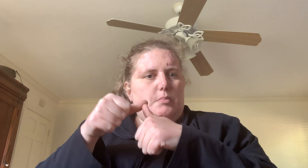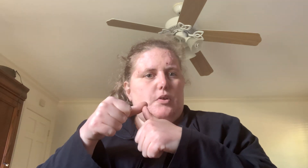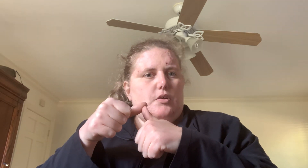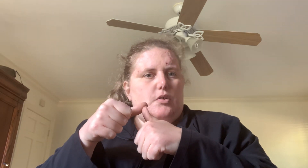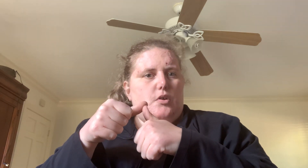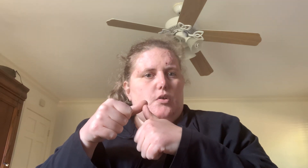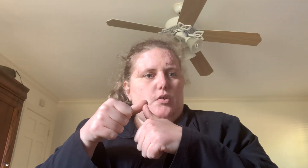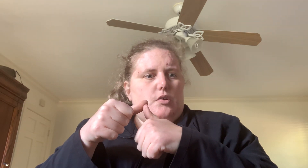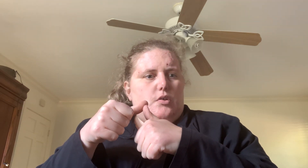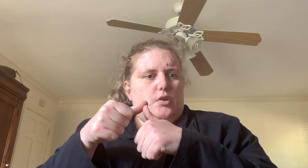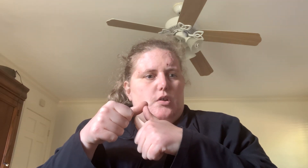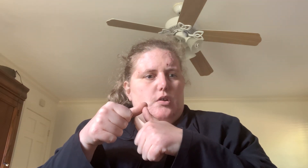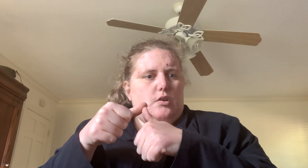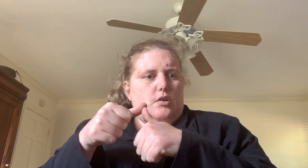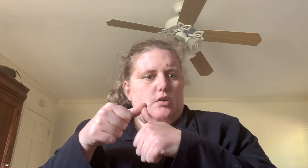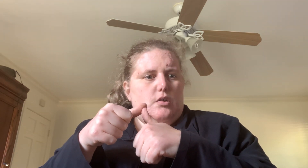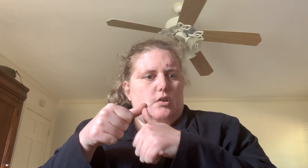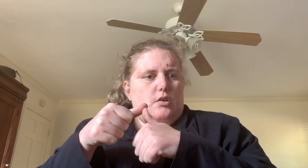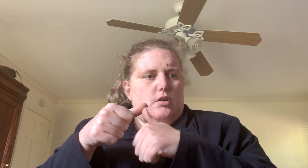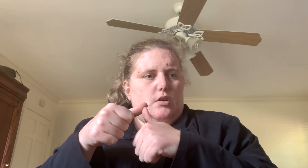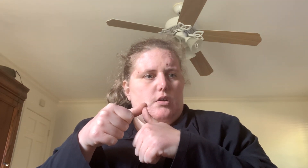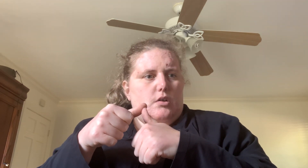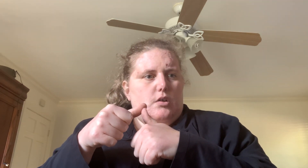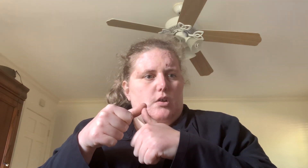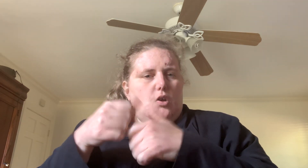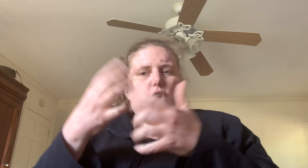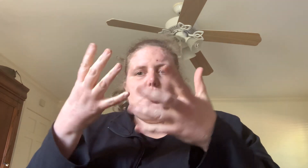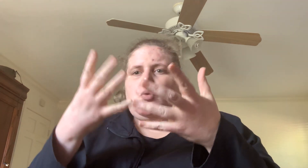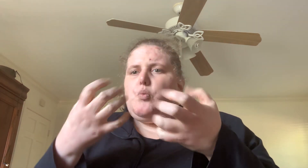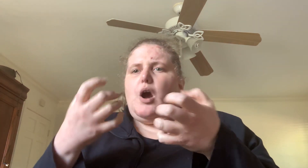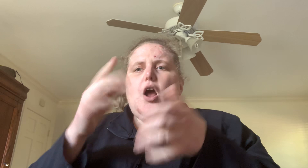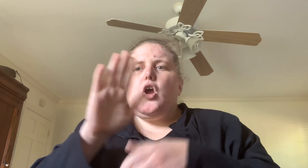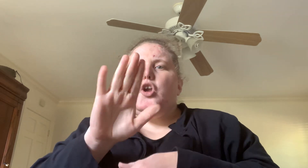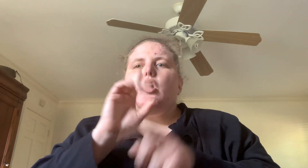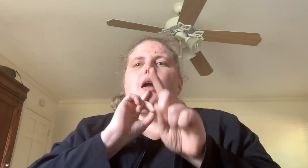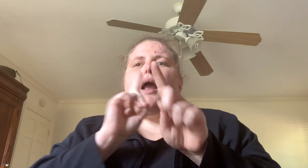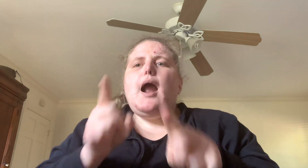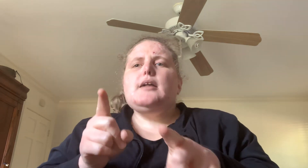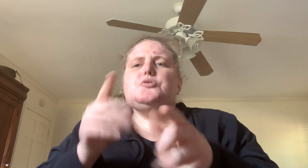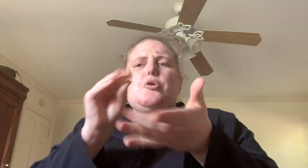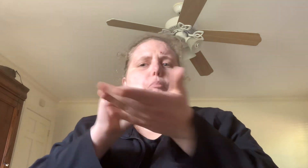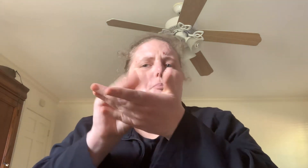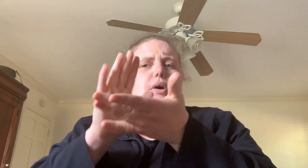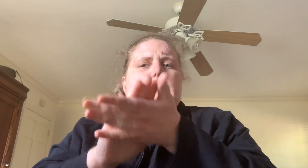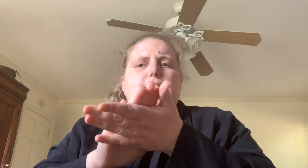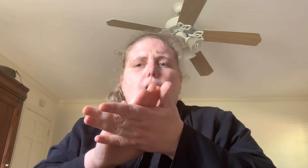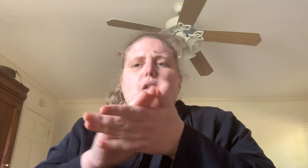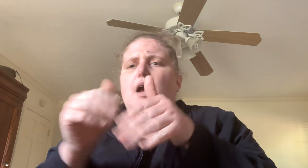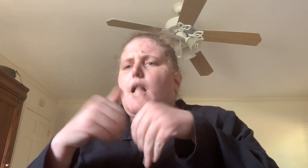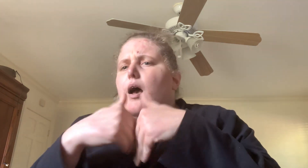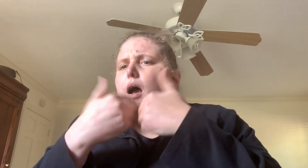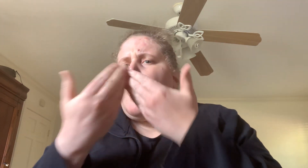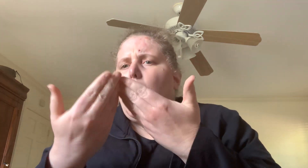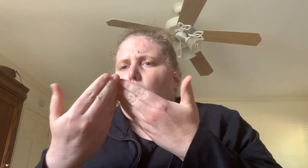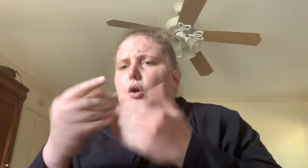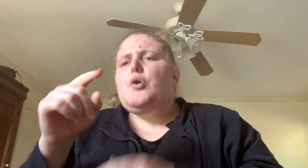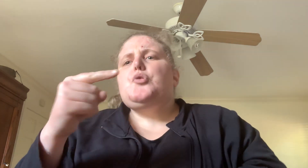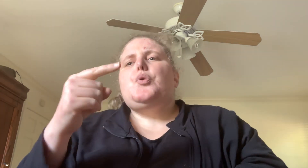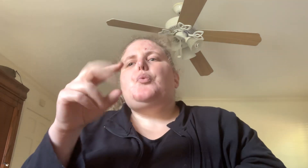answer or your product to be expressed as? We want it to be in grams. So grams has to be on top because we have to divide out our